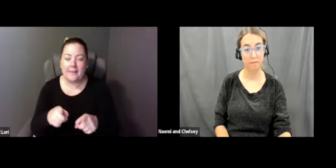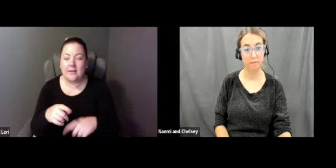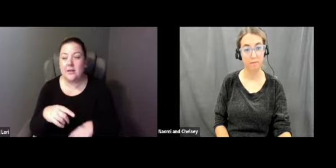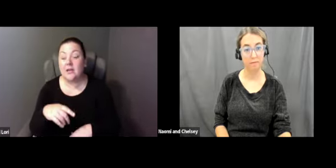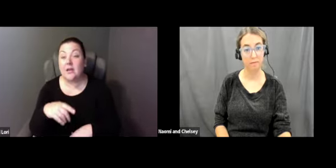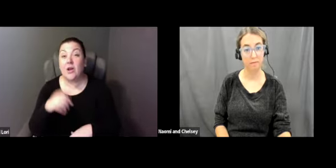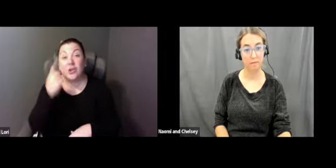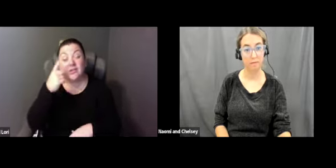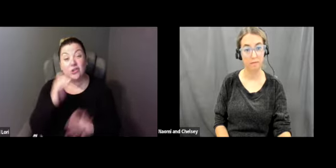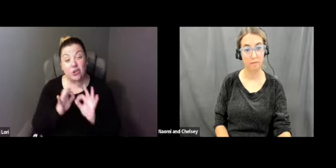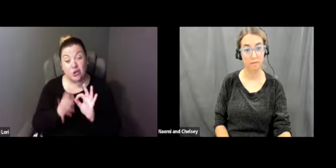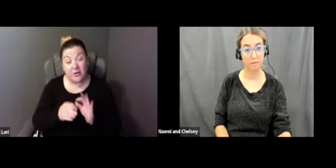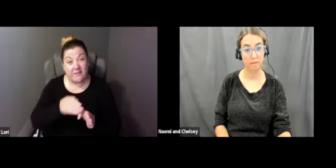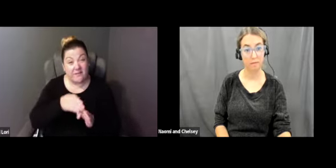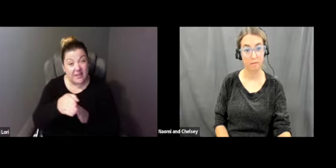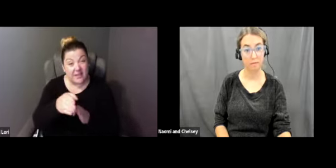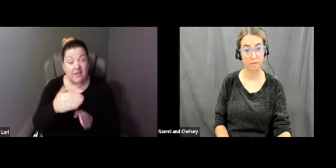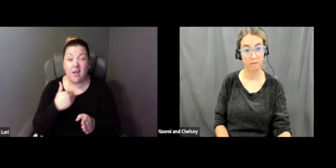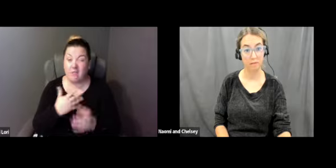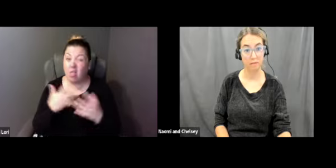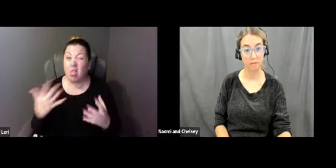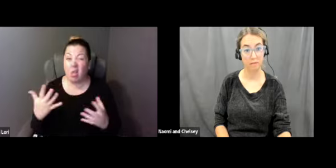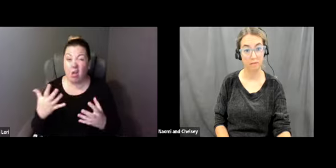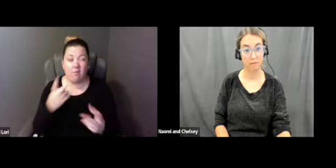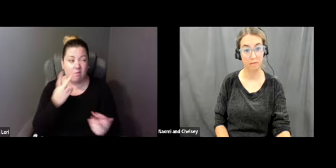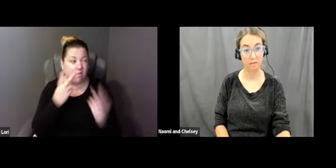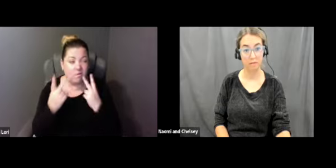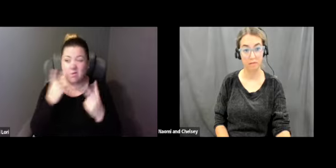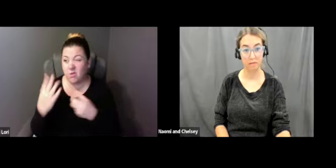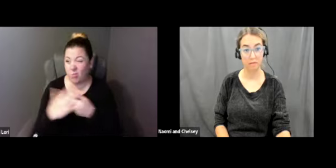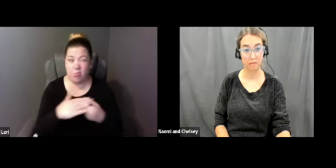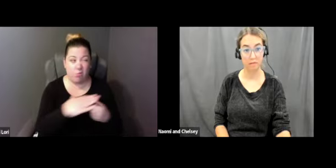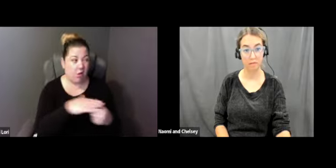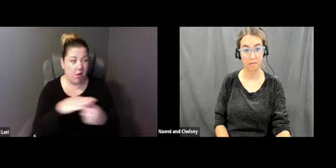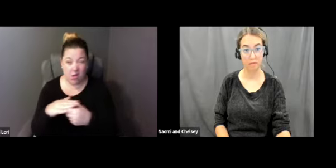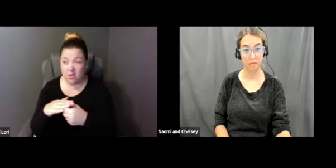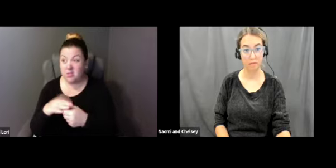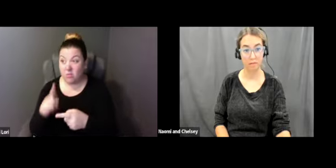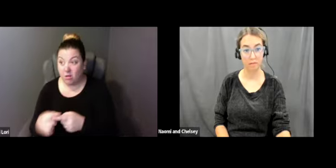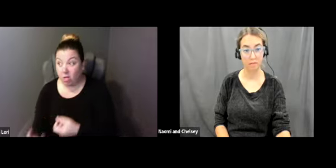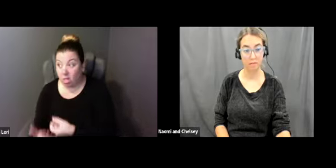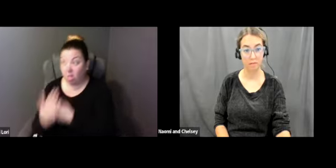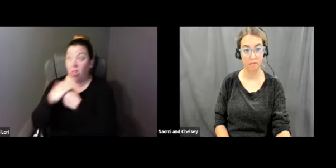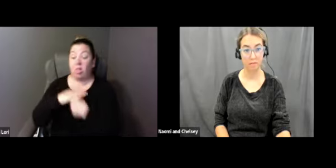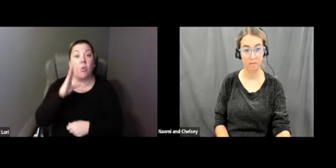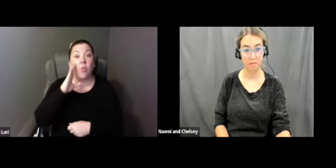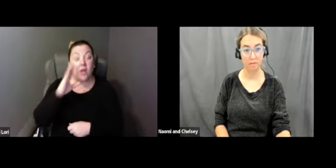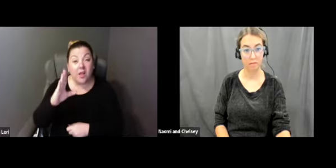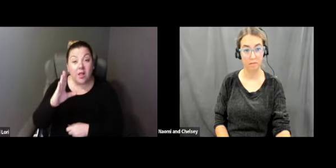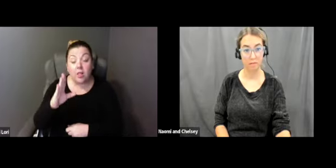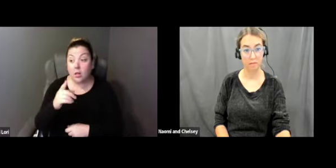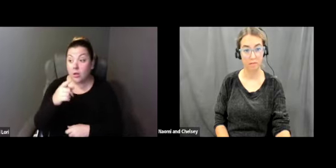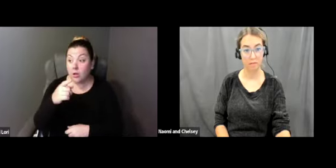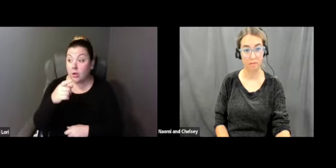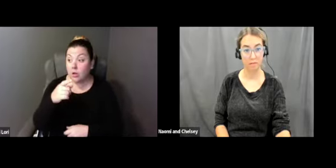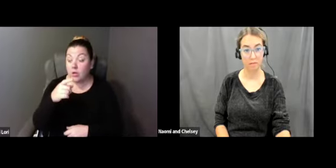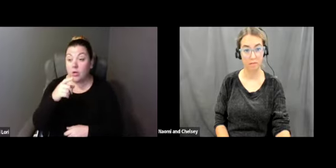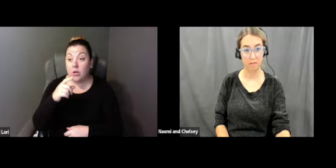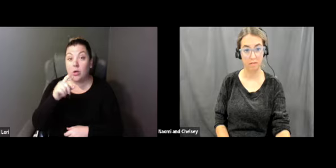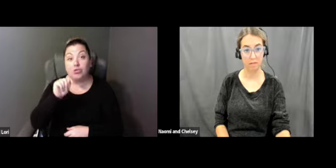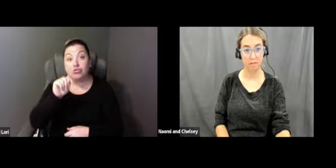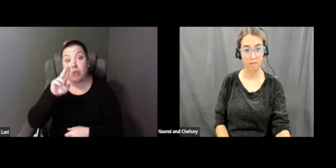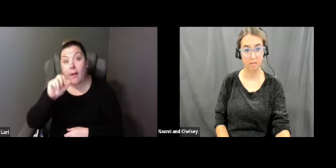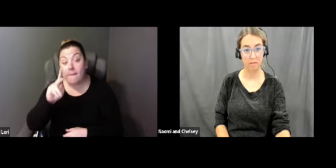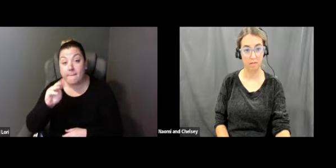with oppression. We have vicarious trauma that we take on and interact with. And sometimes that shows up as